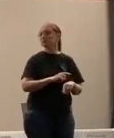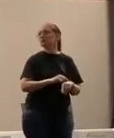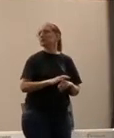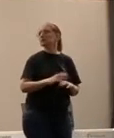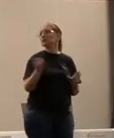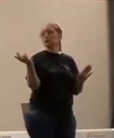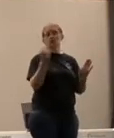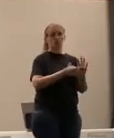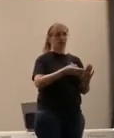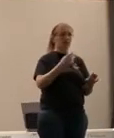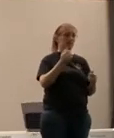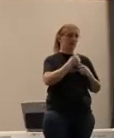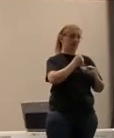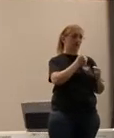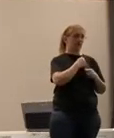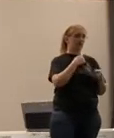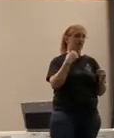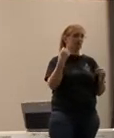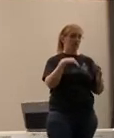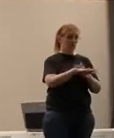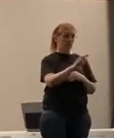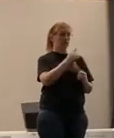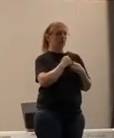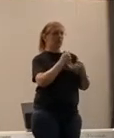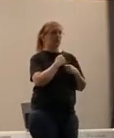He joined the military, got into the military.